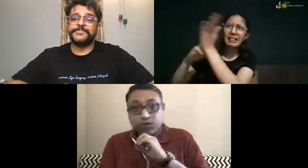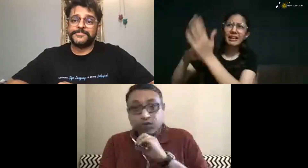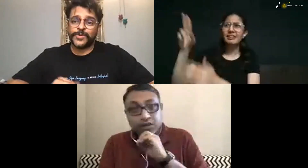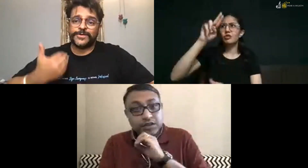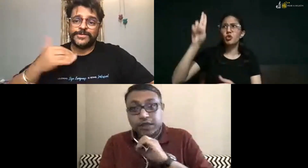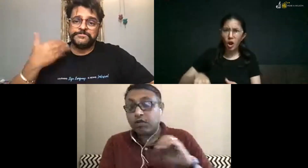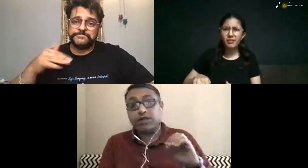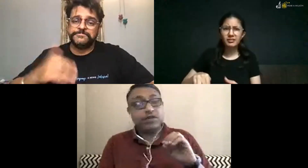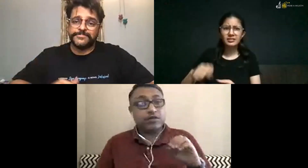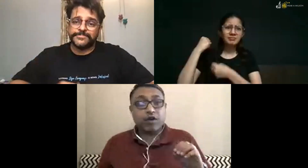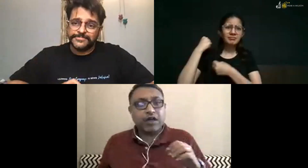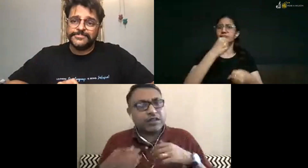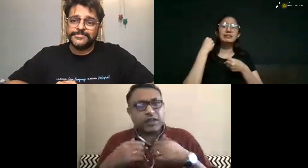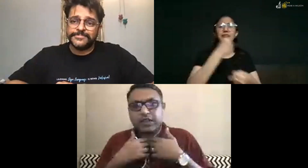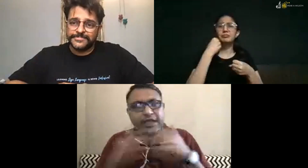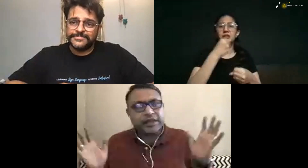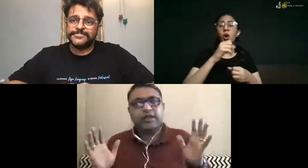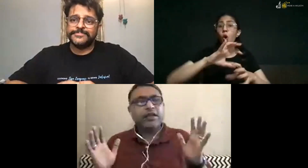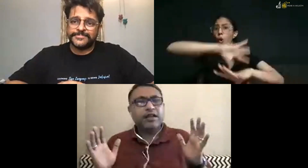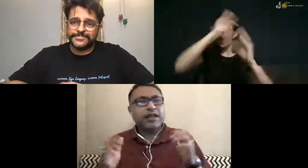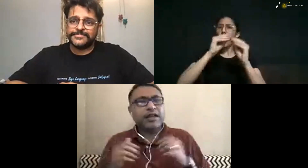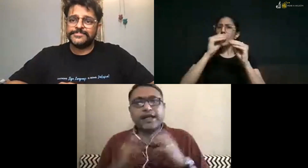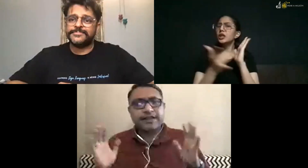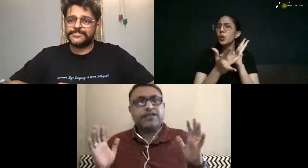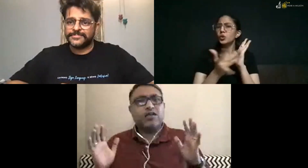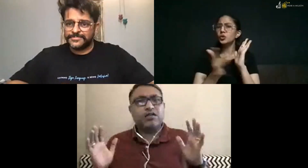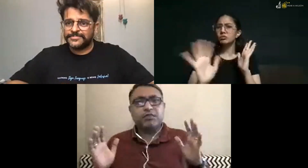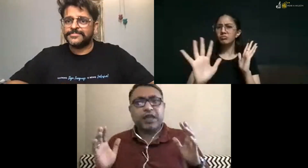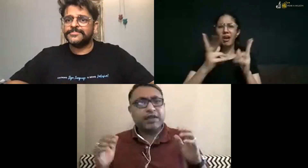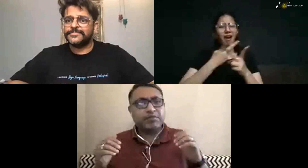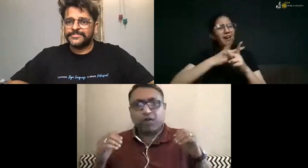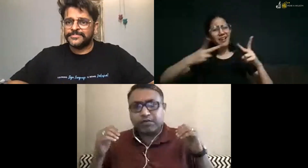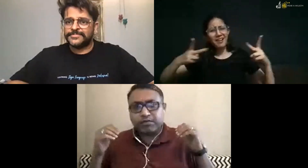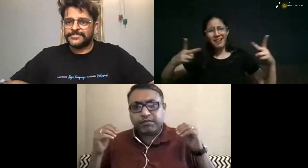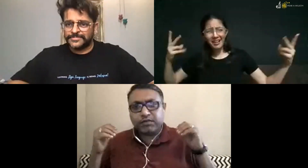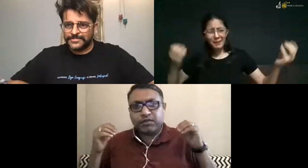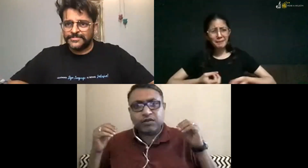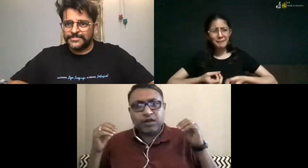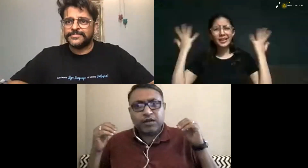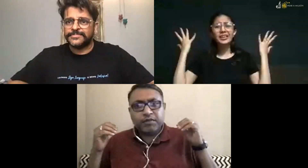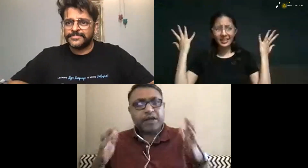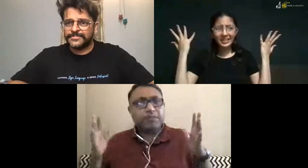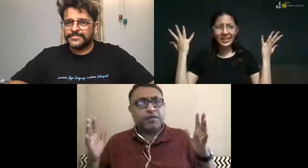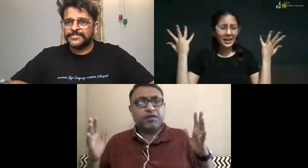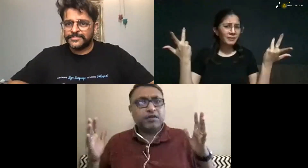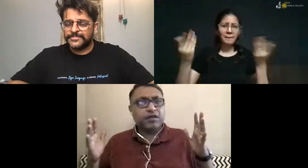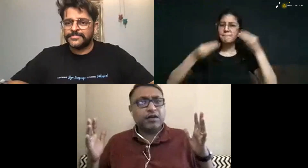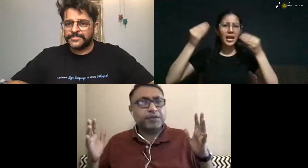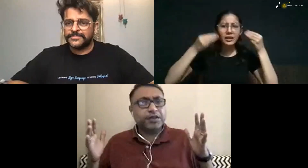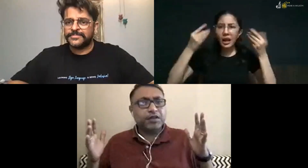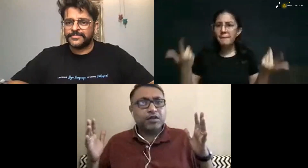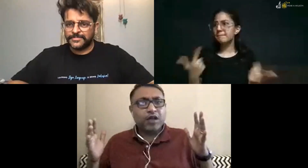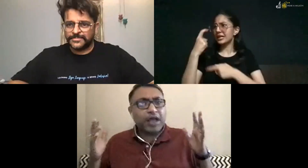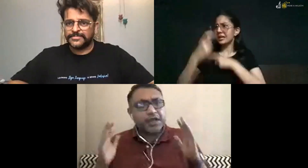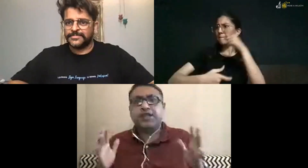And it's not just technology, it's anything, like an Etsy or a makeup